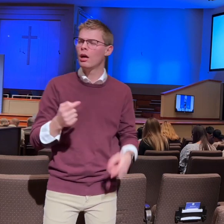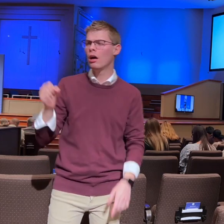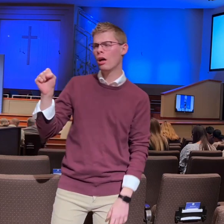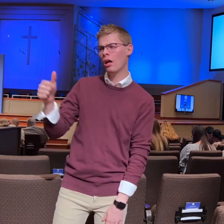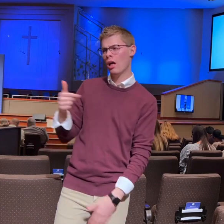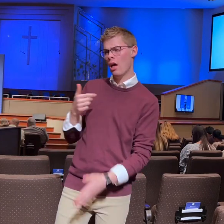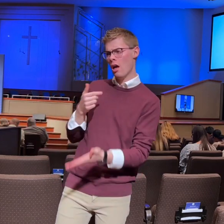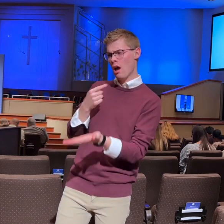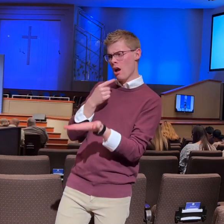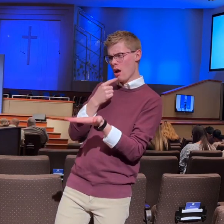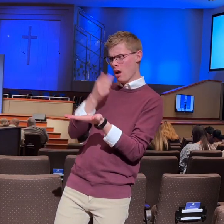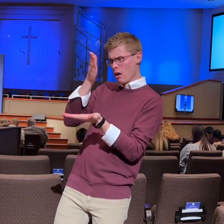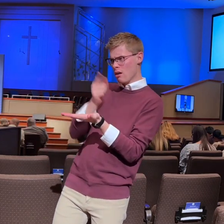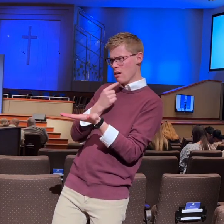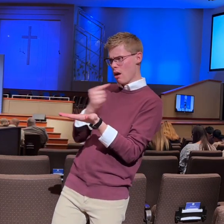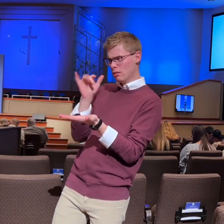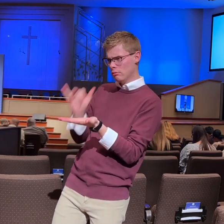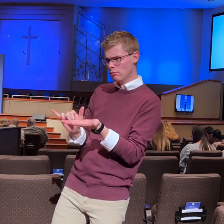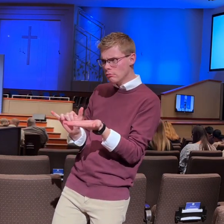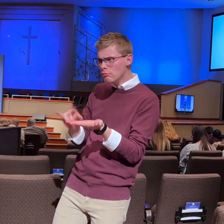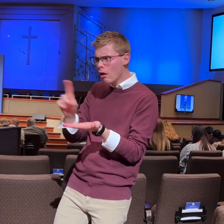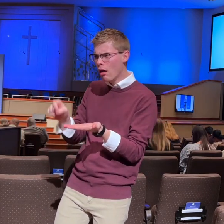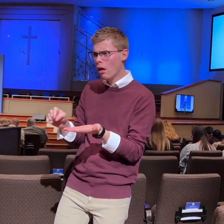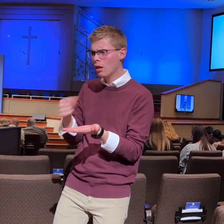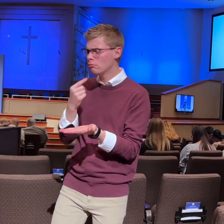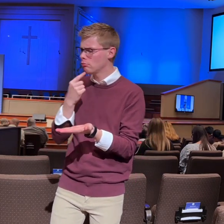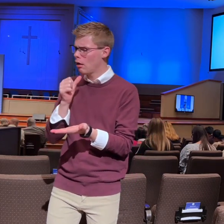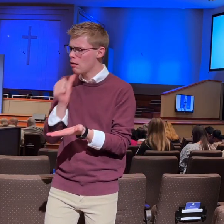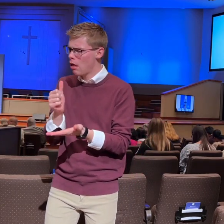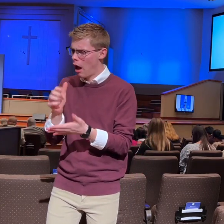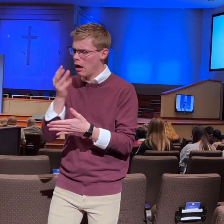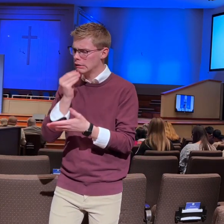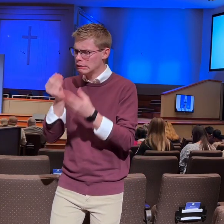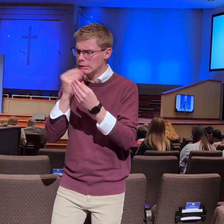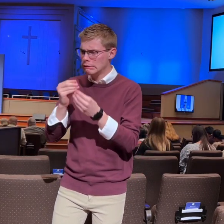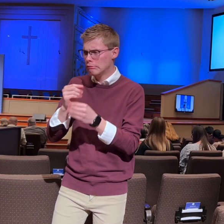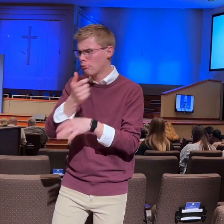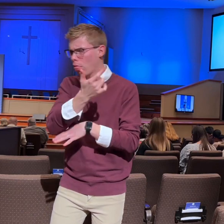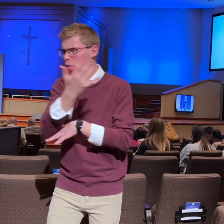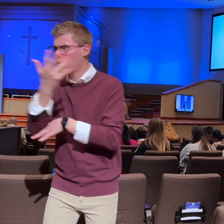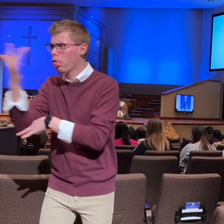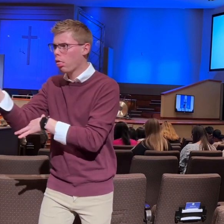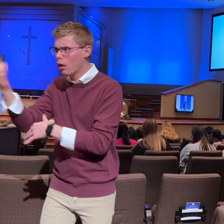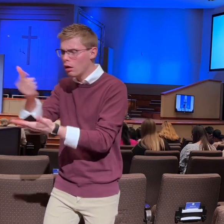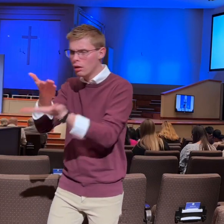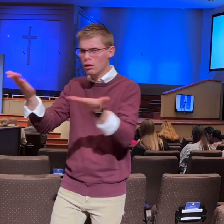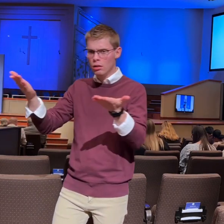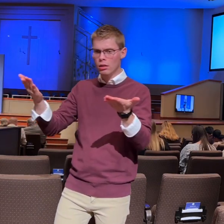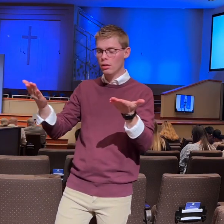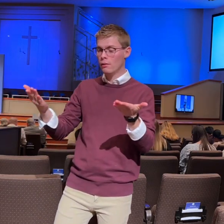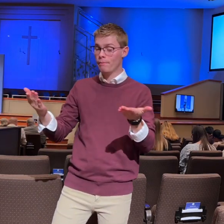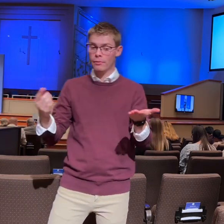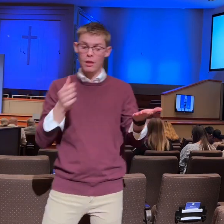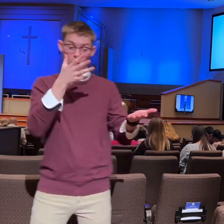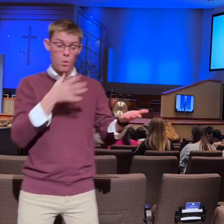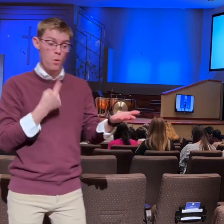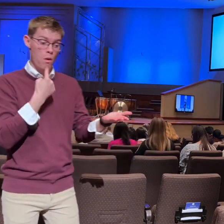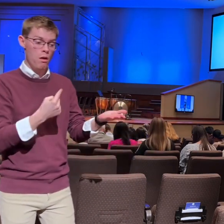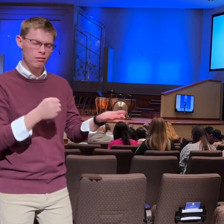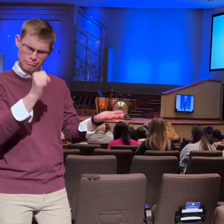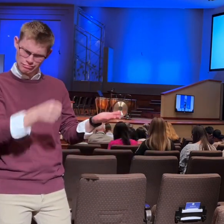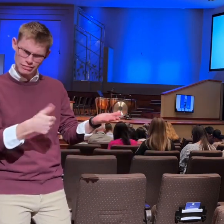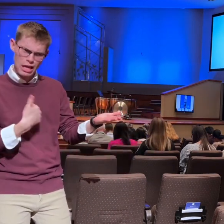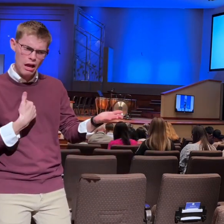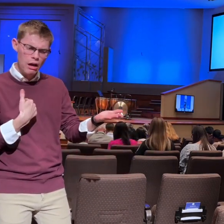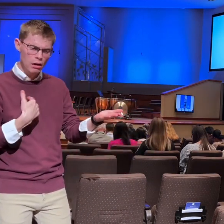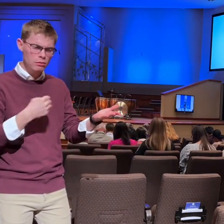hath God said, Ye shall not eat of every tree of the garden? And the woman said unto the serpent, We may eat of the fruit of the trees of the garden, but of the fruit of the tree which is in